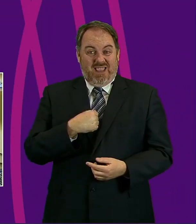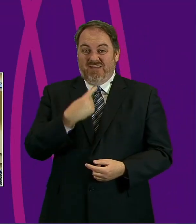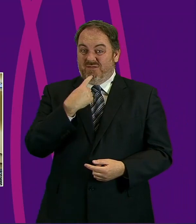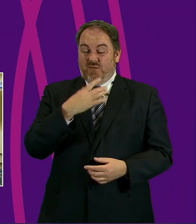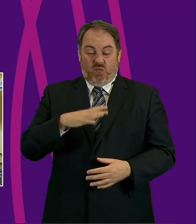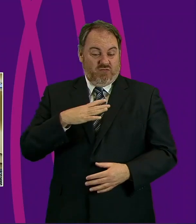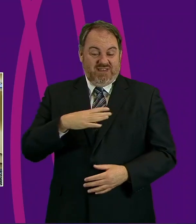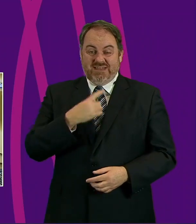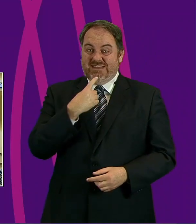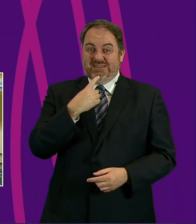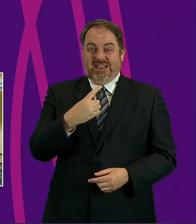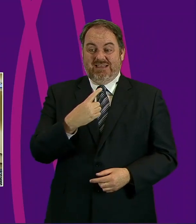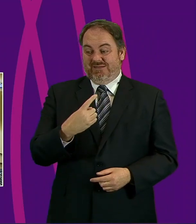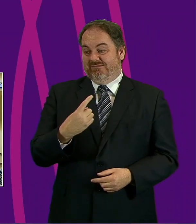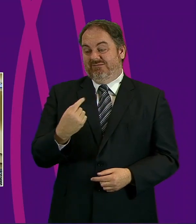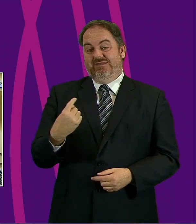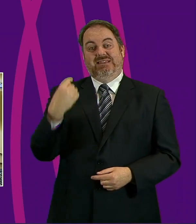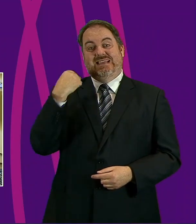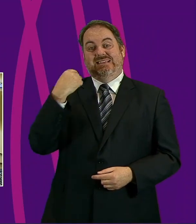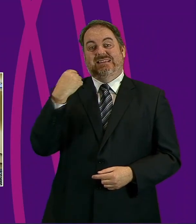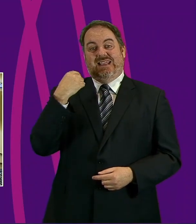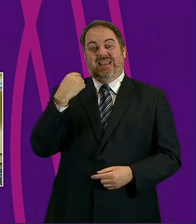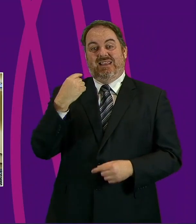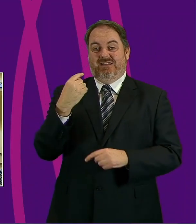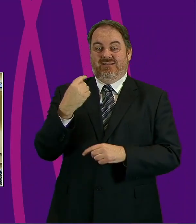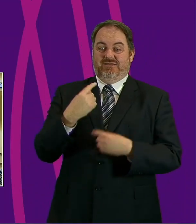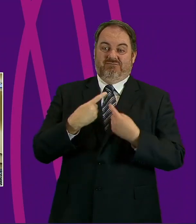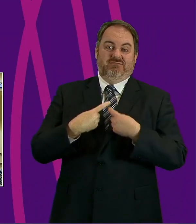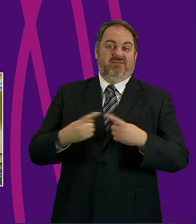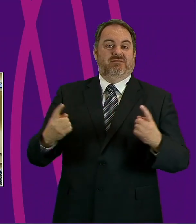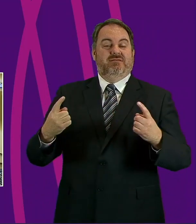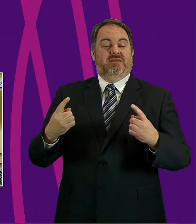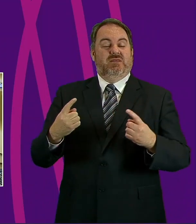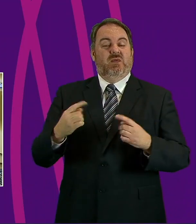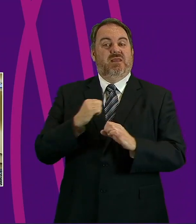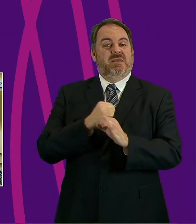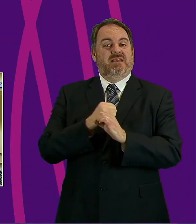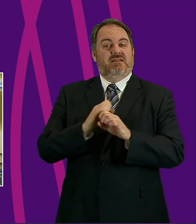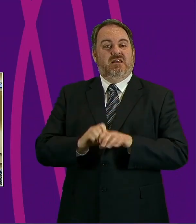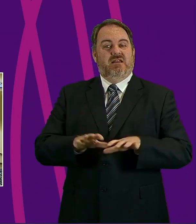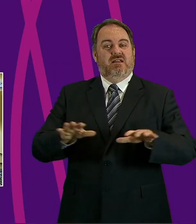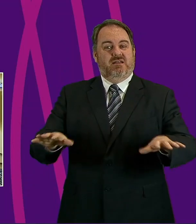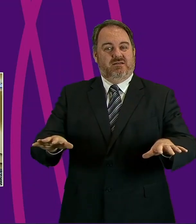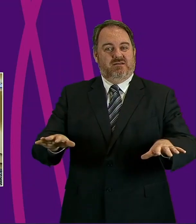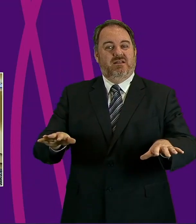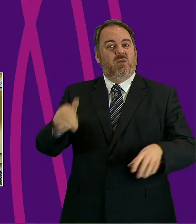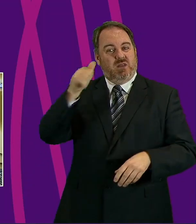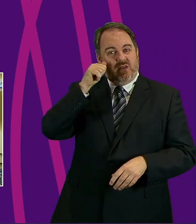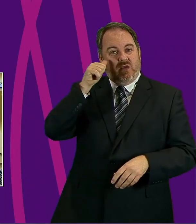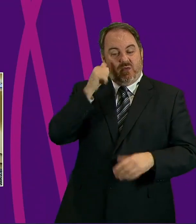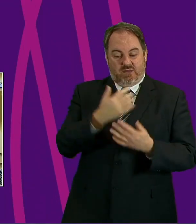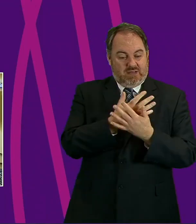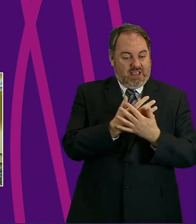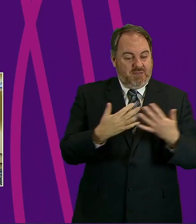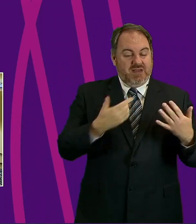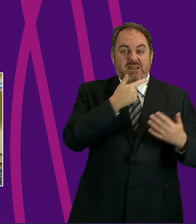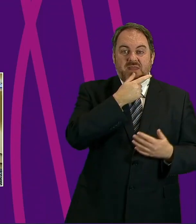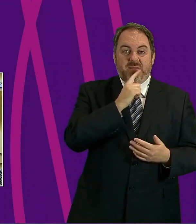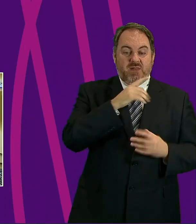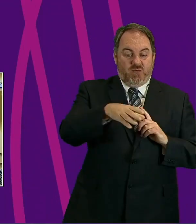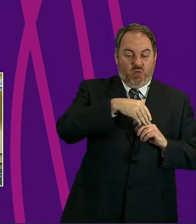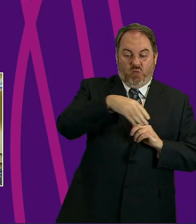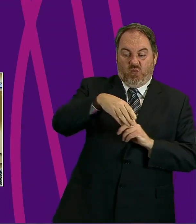media conference that I did yesterday, as you go through a situation like this, as the numbers of people with the virus increases,